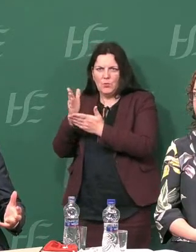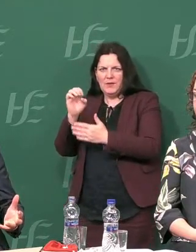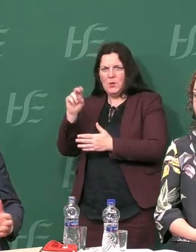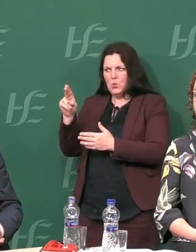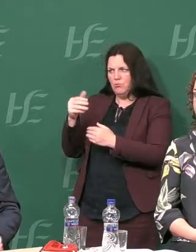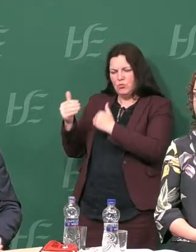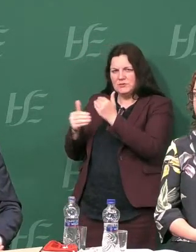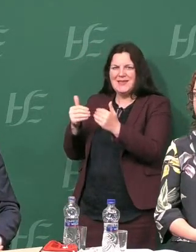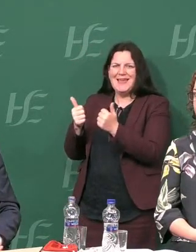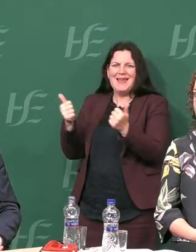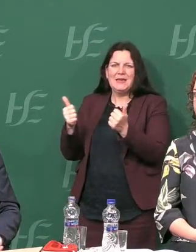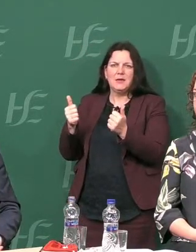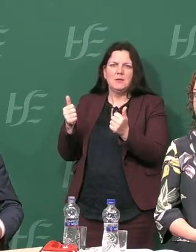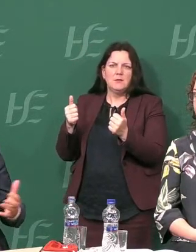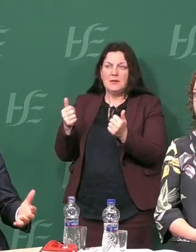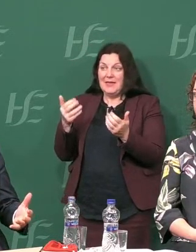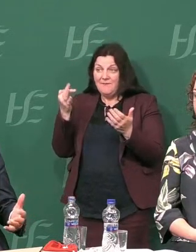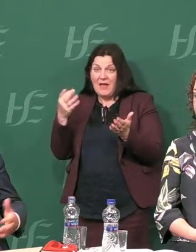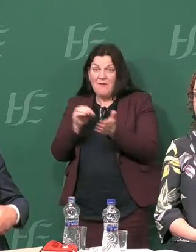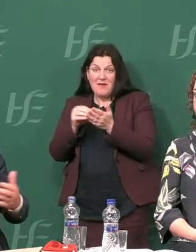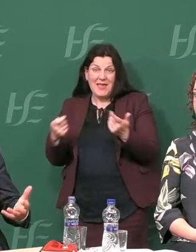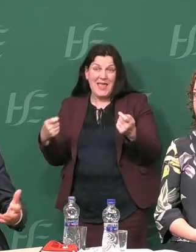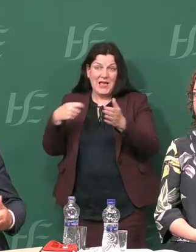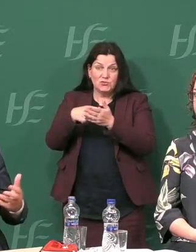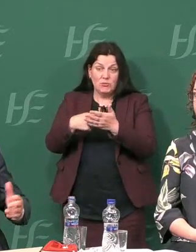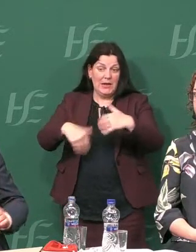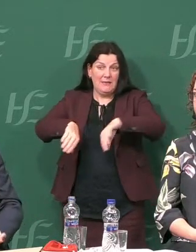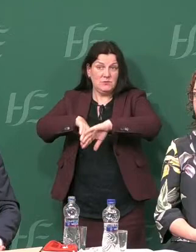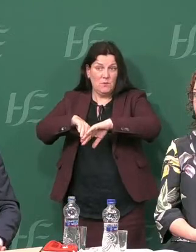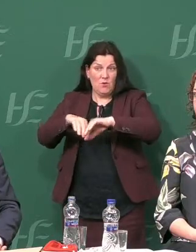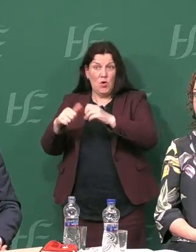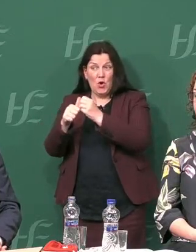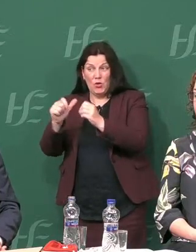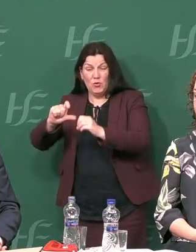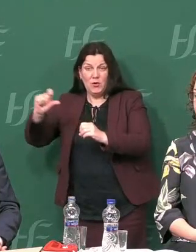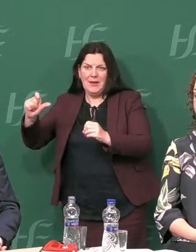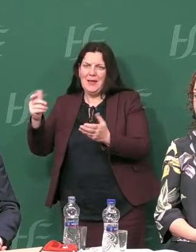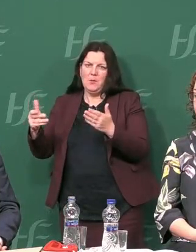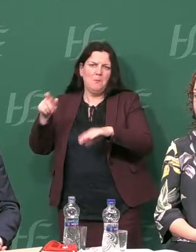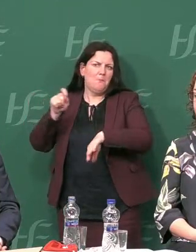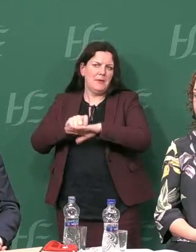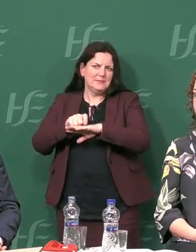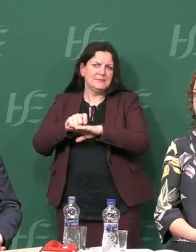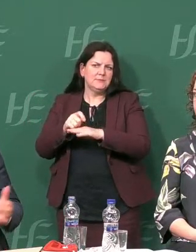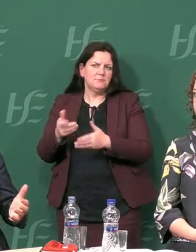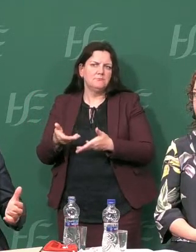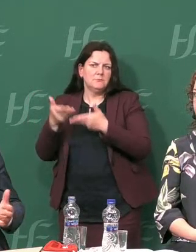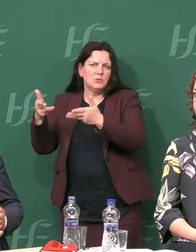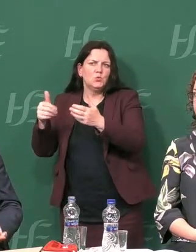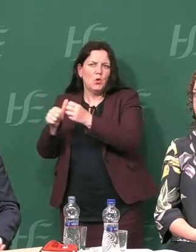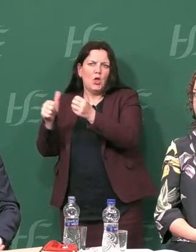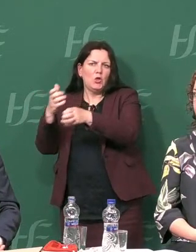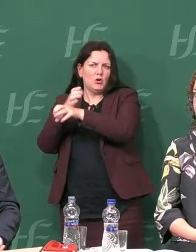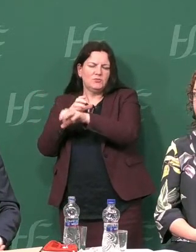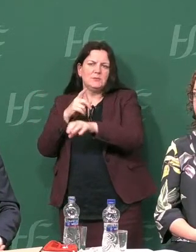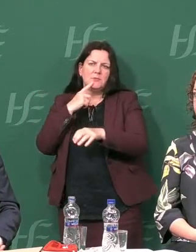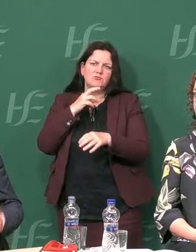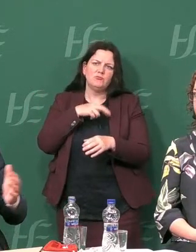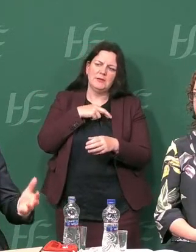of any potential surplus vaccines and the best use of them to protect across the world and probably developing countries. But ultimately